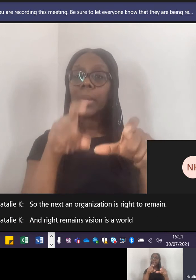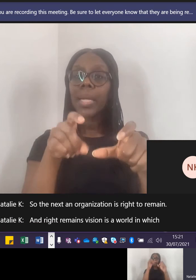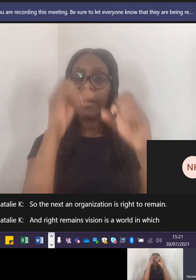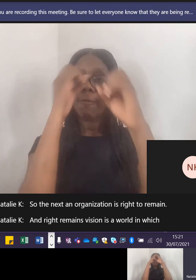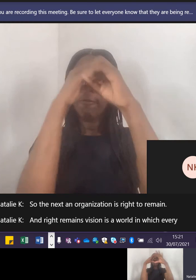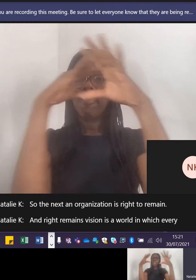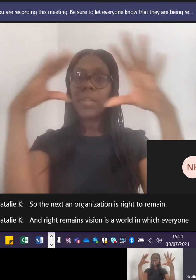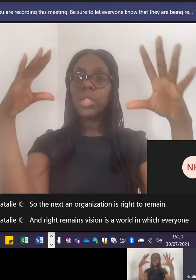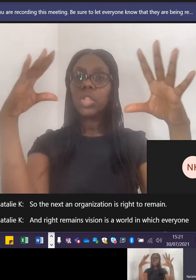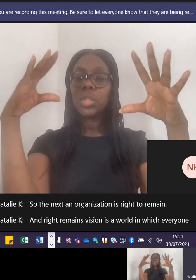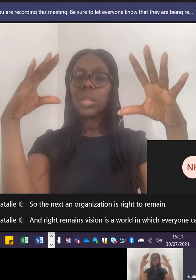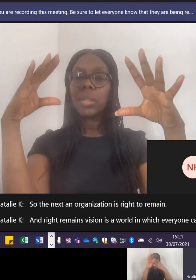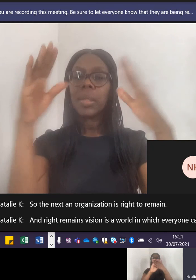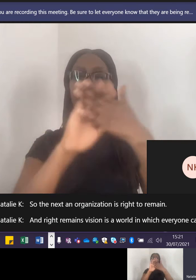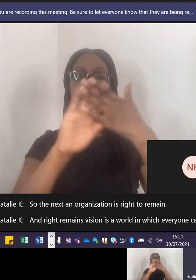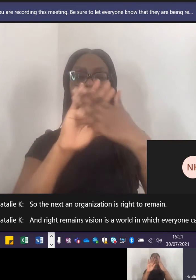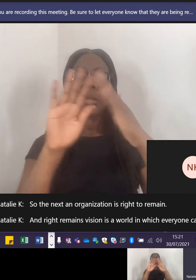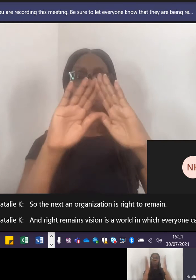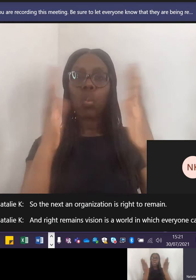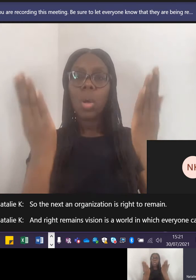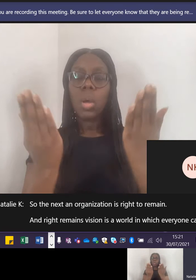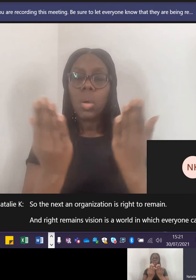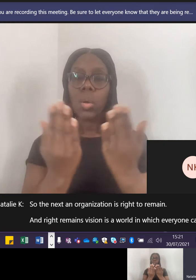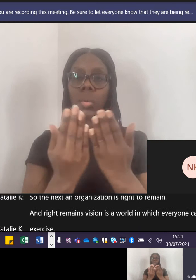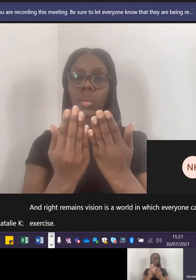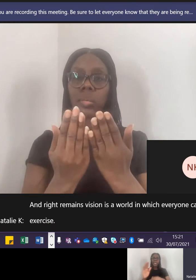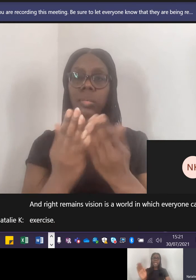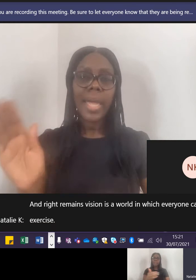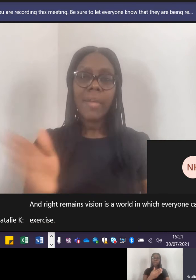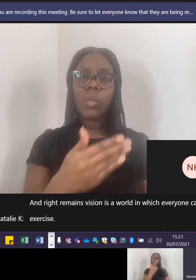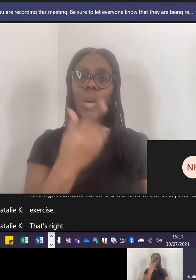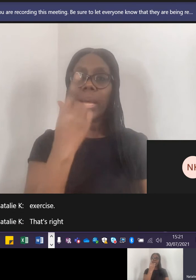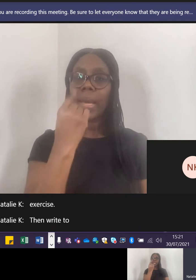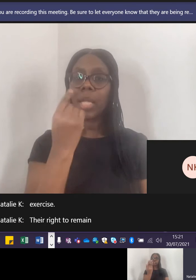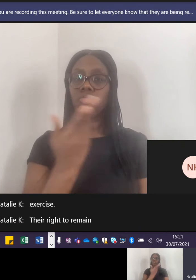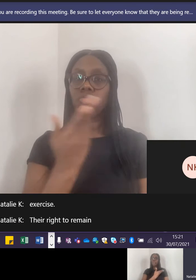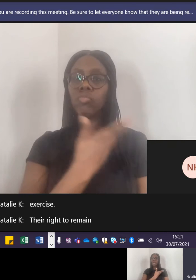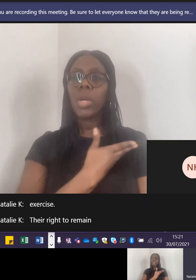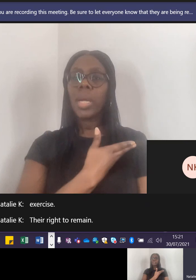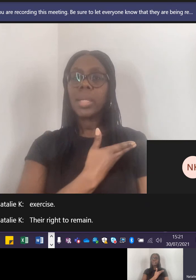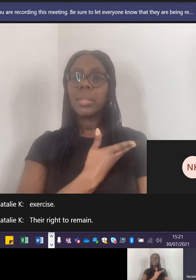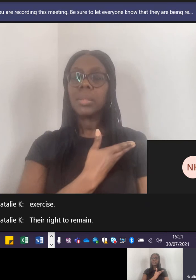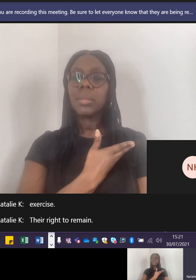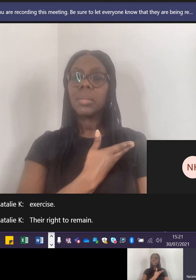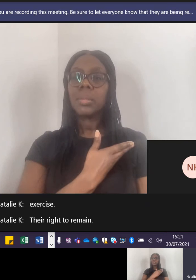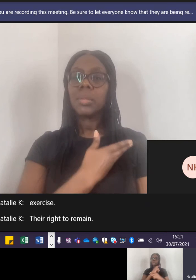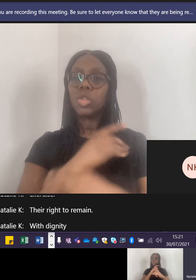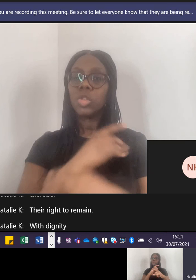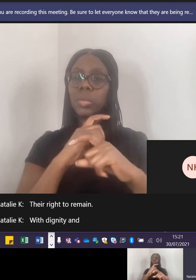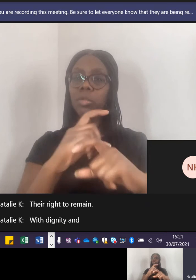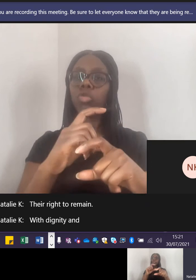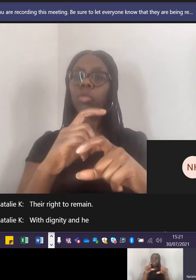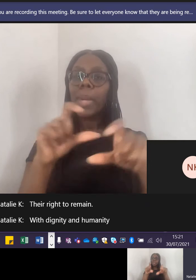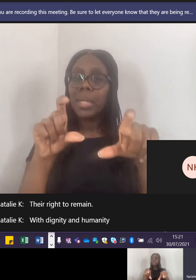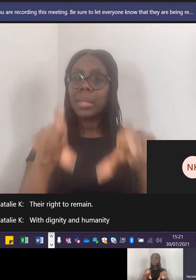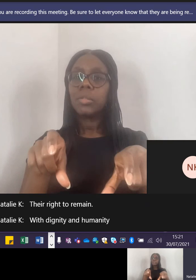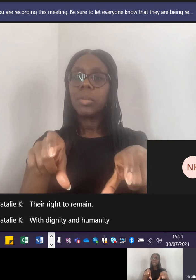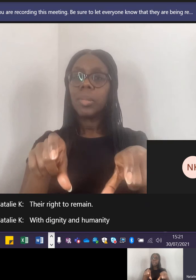which everyone can exercise their right to remain with dignity and